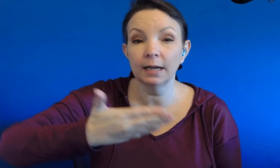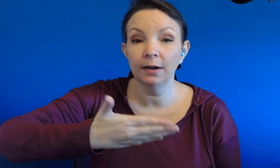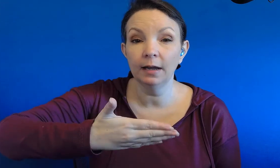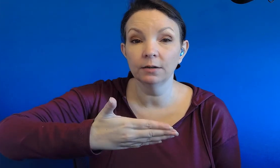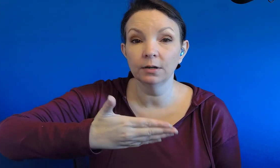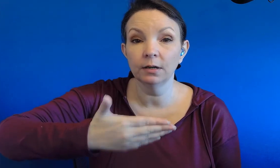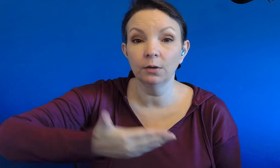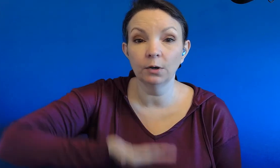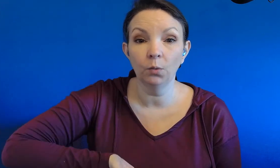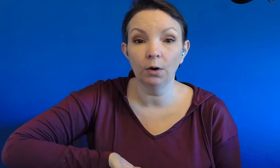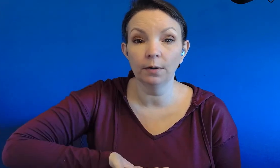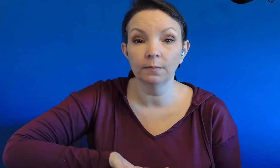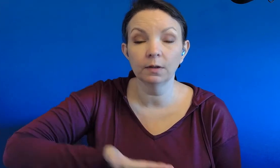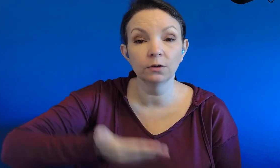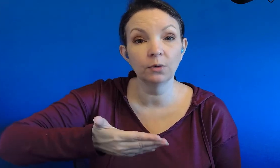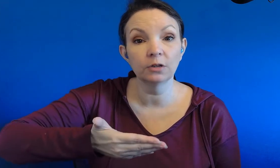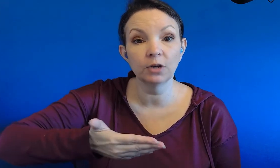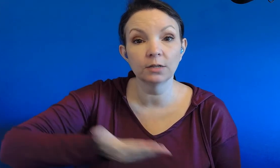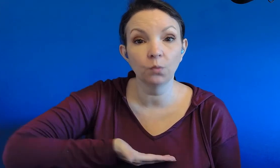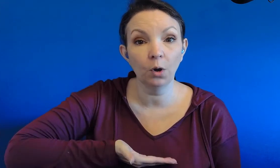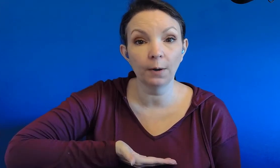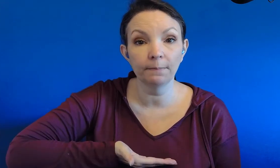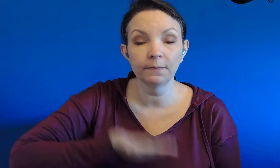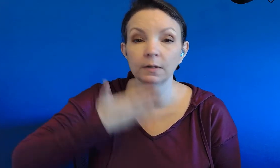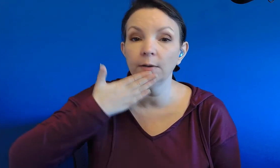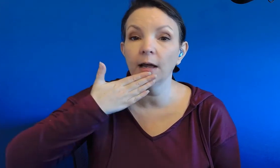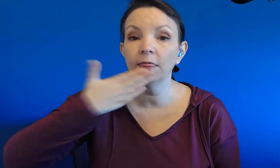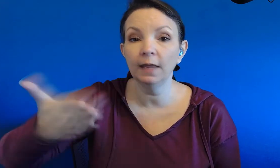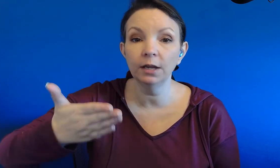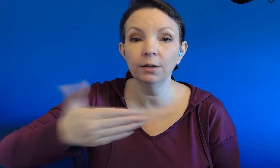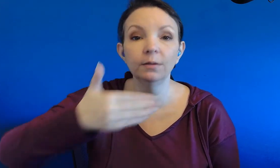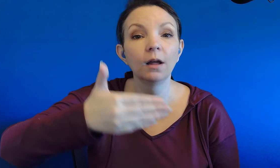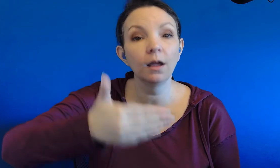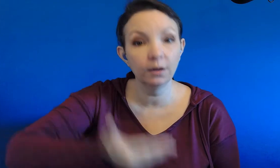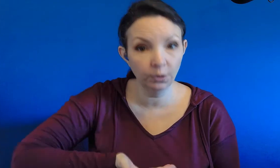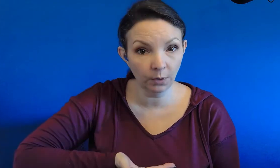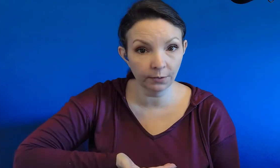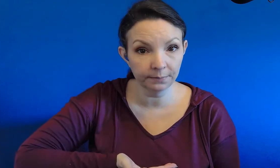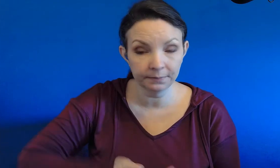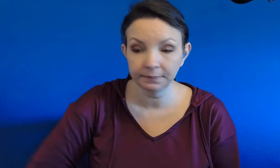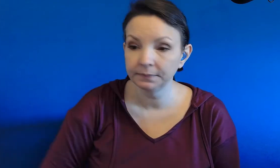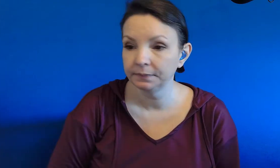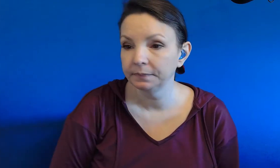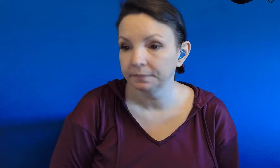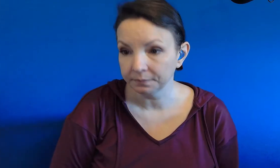turn it and we go, welcome. Go to our chest. Welcome. We got thank you and you're welcome.